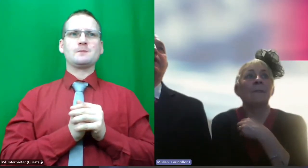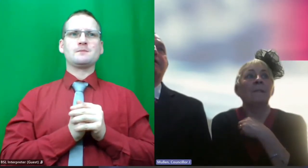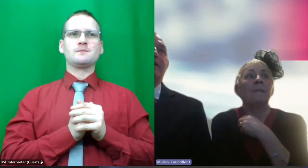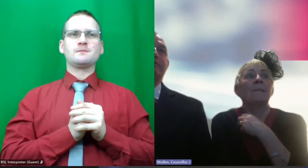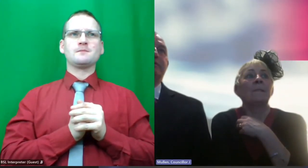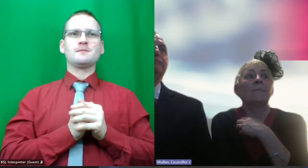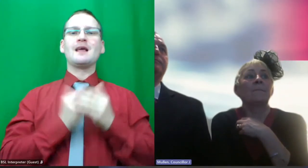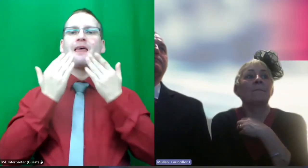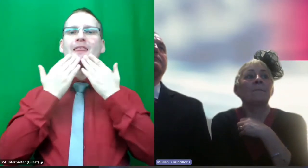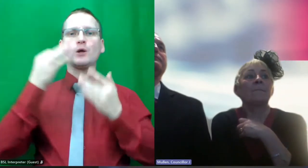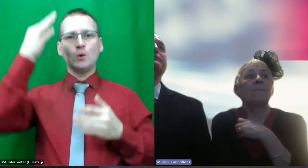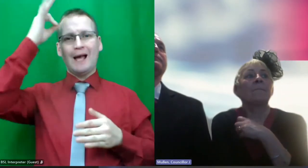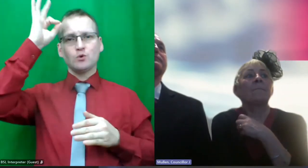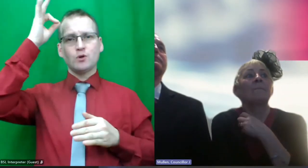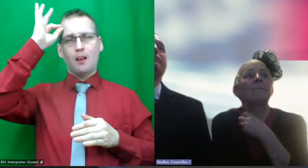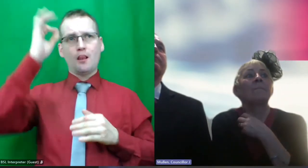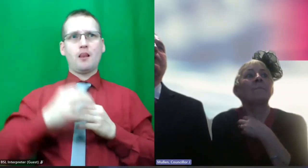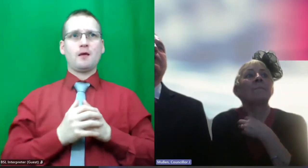Thank you, Council.